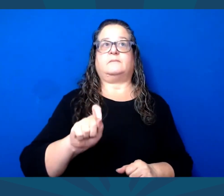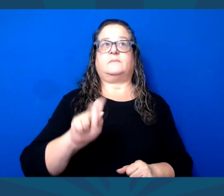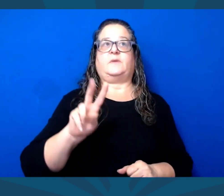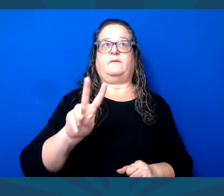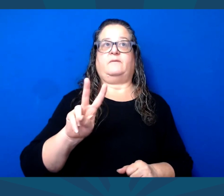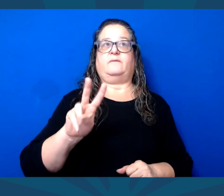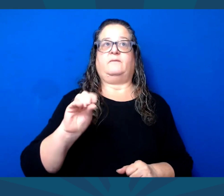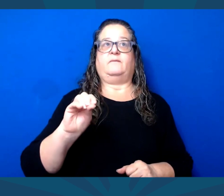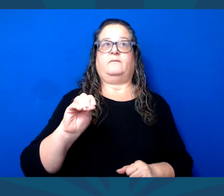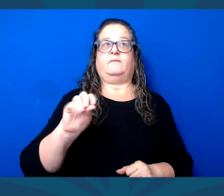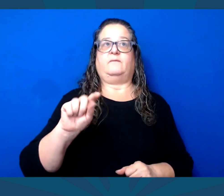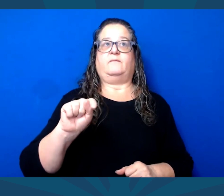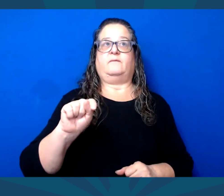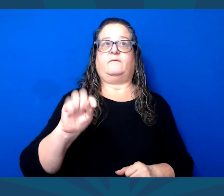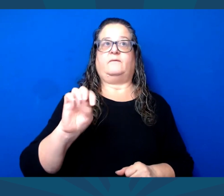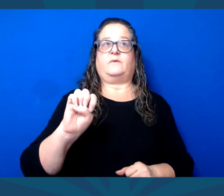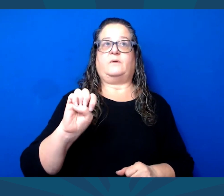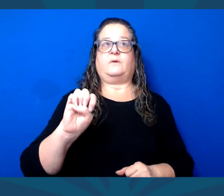Website,